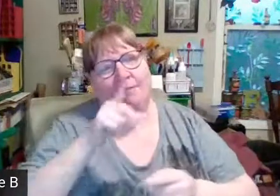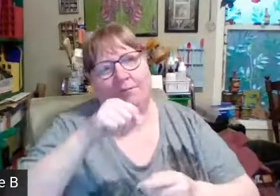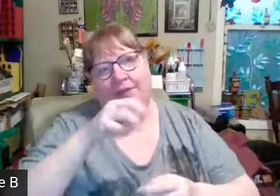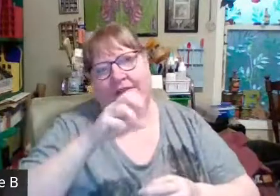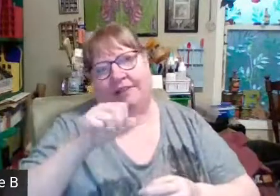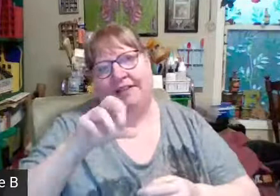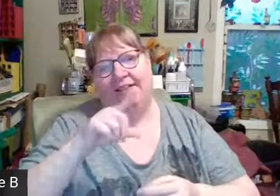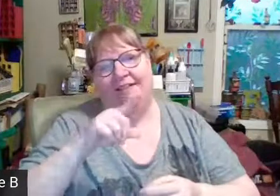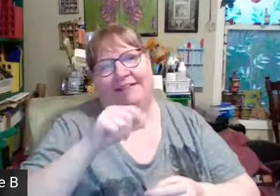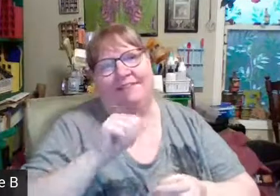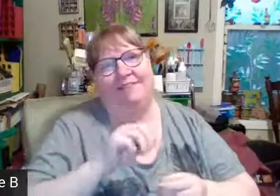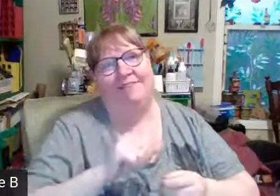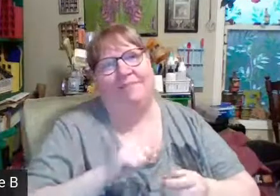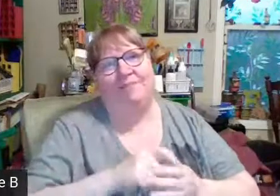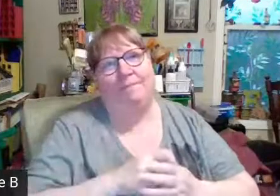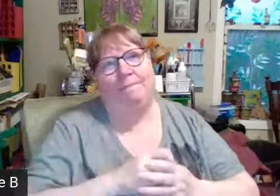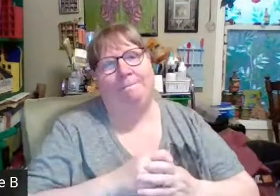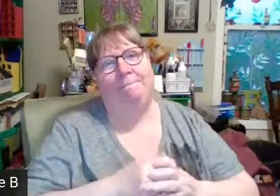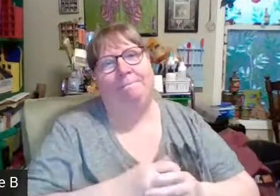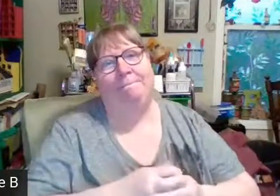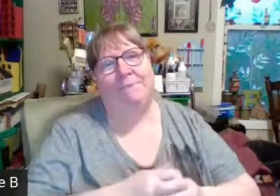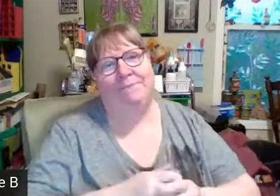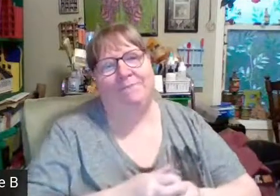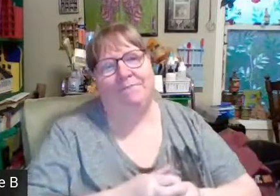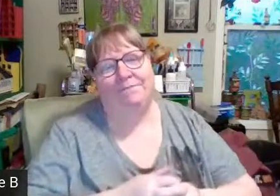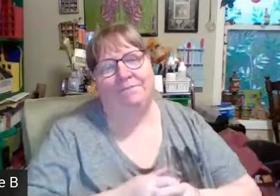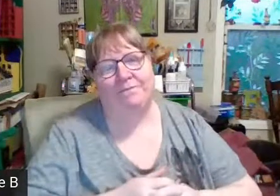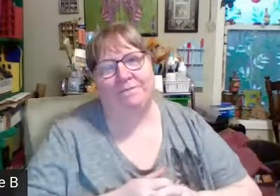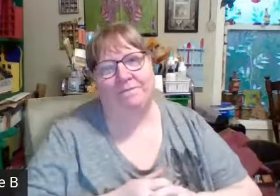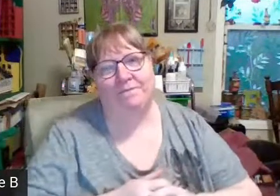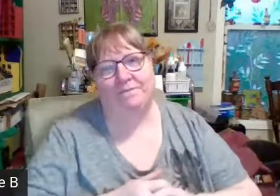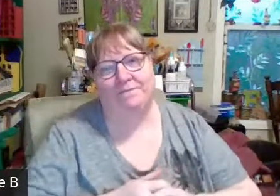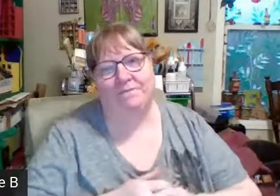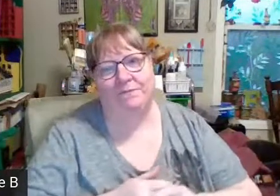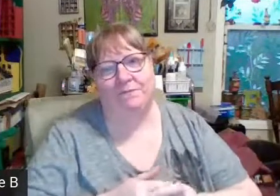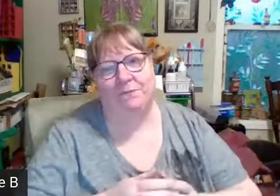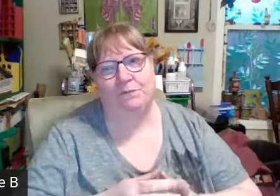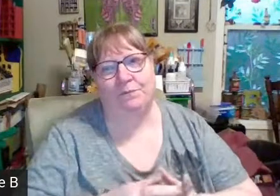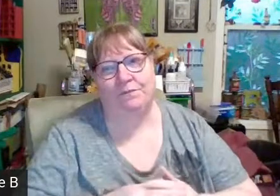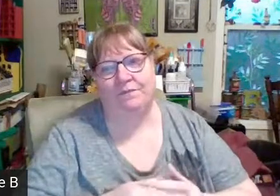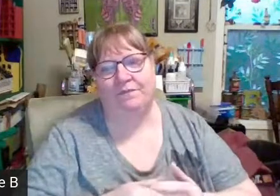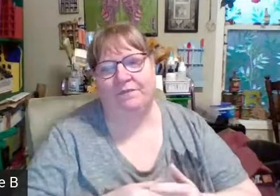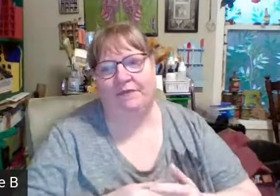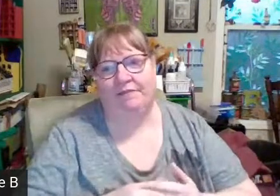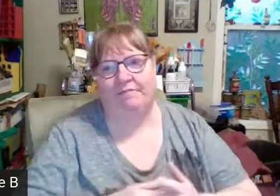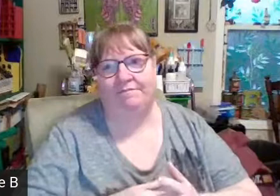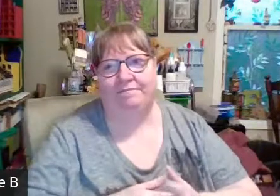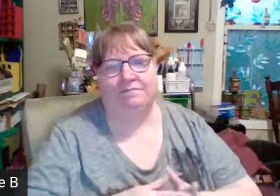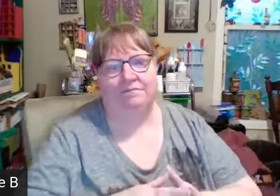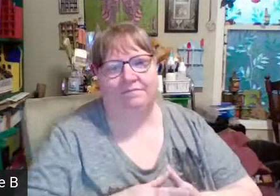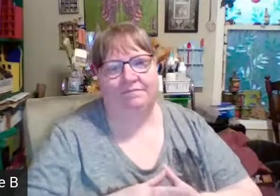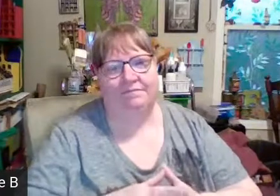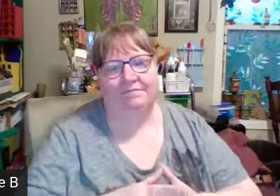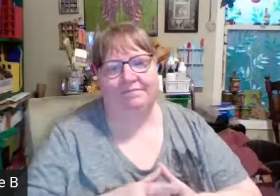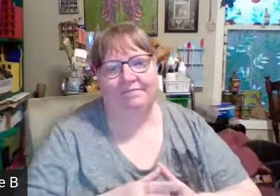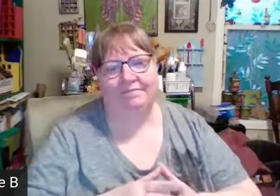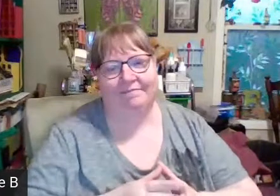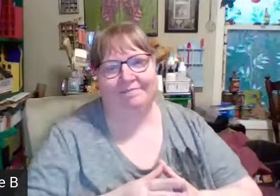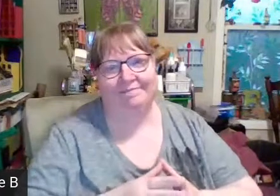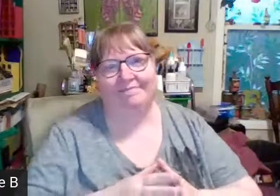to ask any questions in here. And if you're afraid to do that, don't be, because we know that everyone in the chat right now can pretend that. But back over to Jean